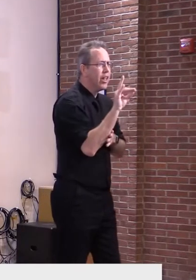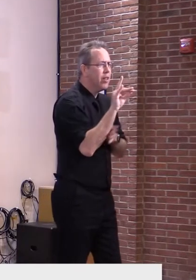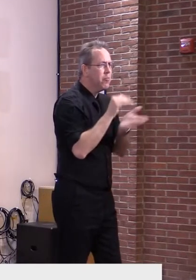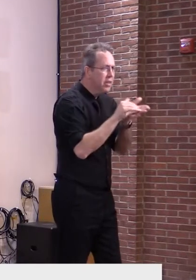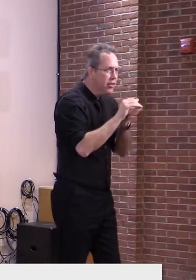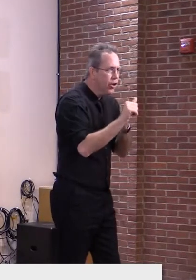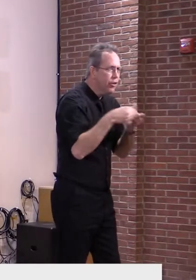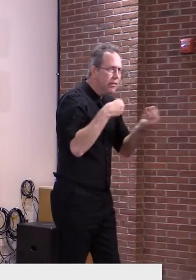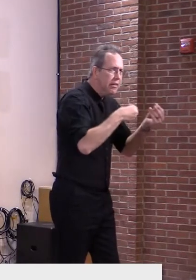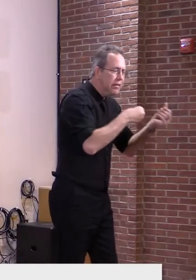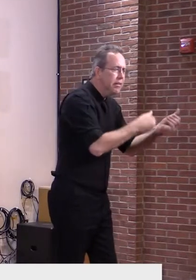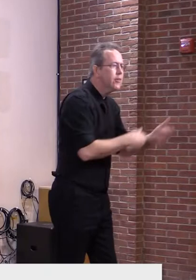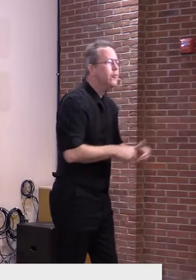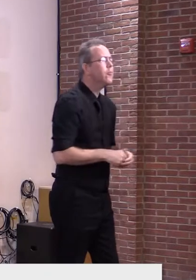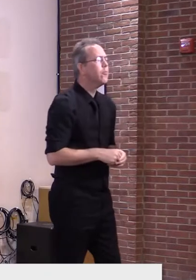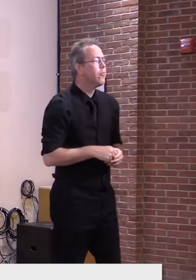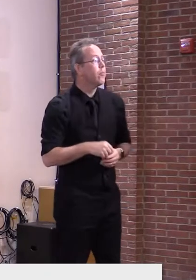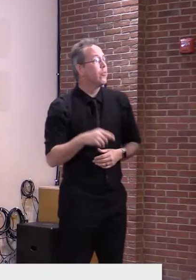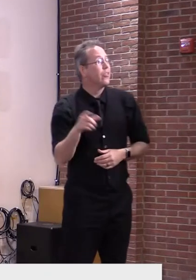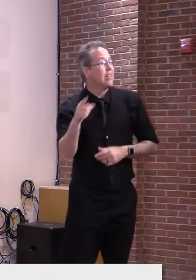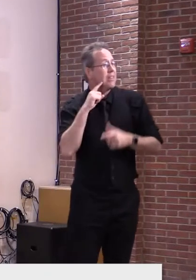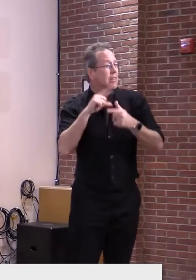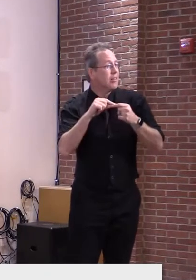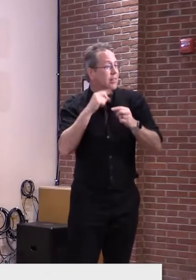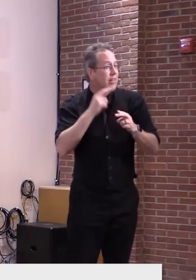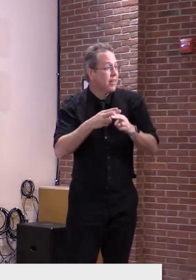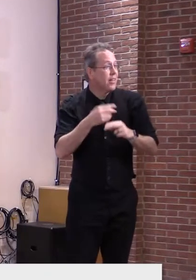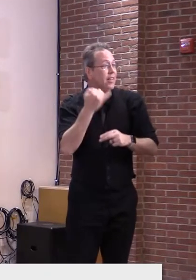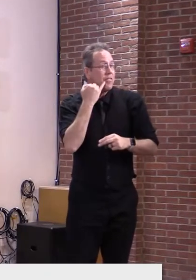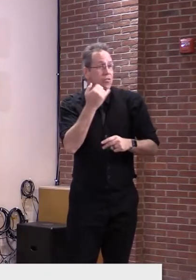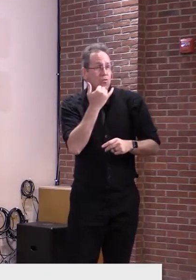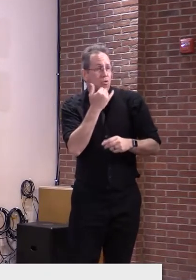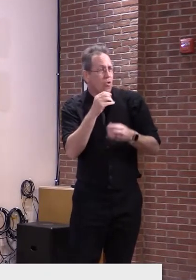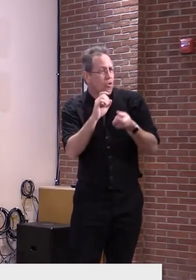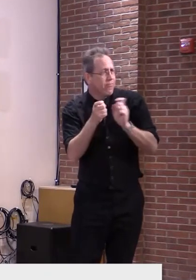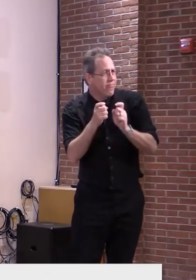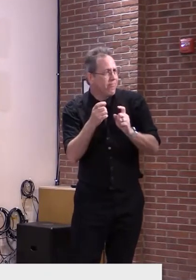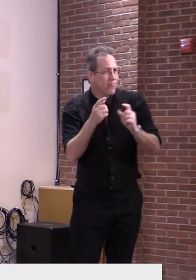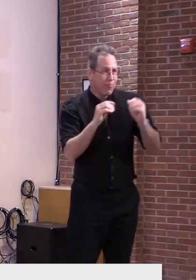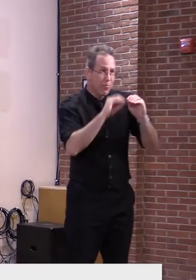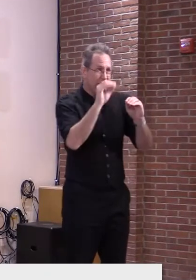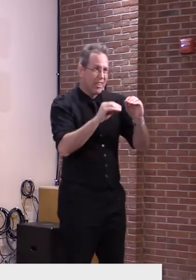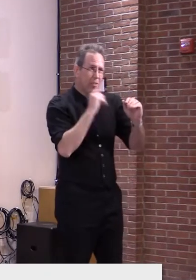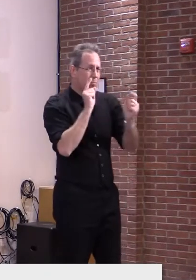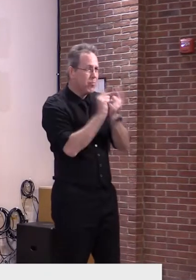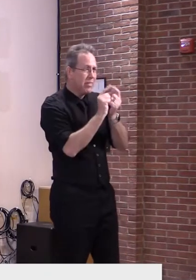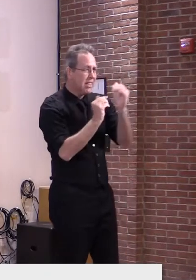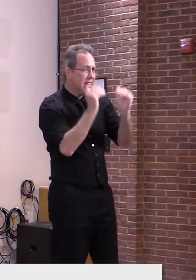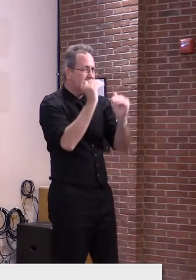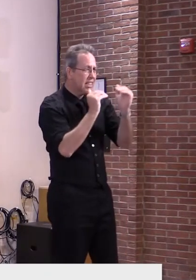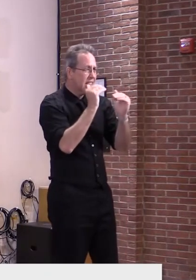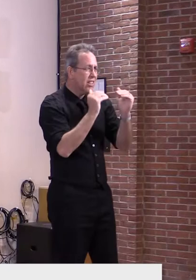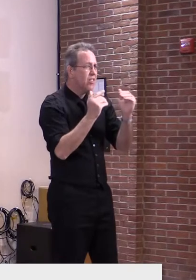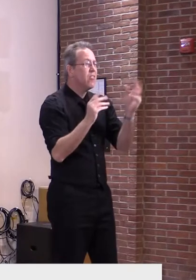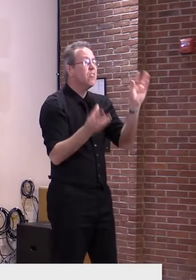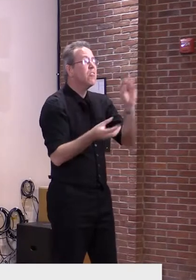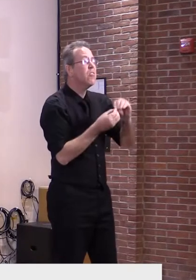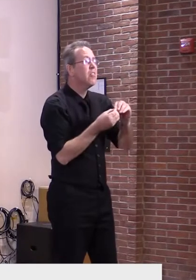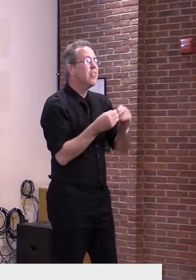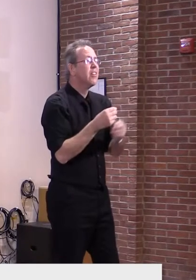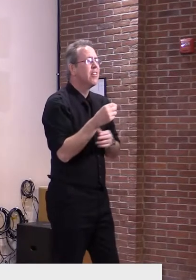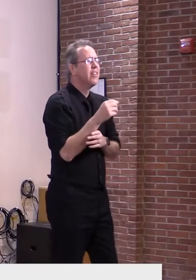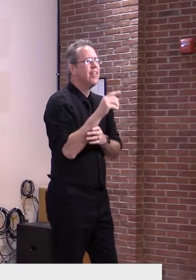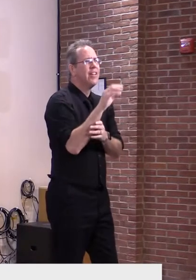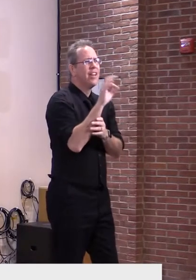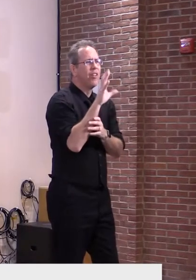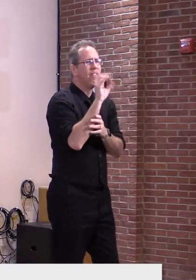saying 7%. If we're wrong by 1%, that's $950 million. And let me give you an